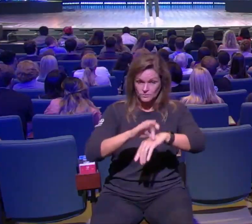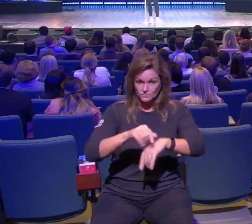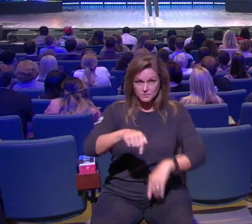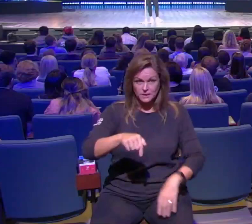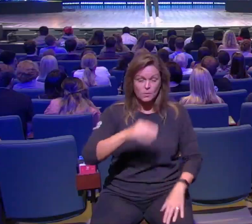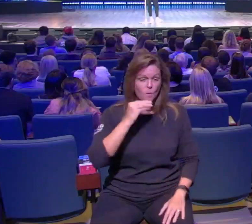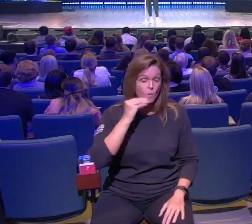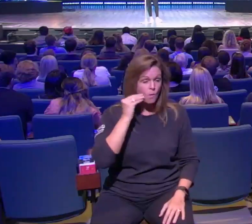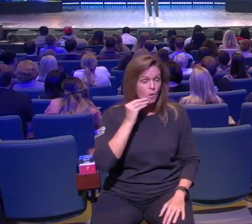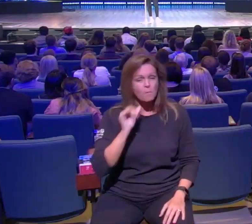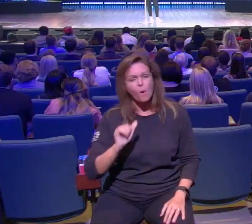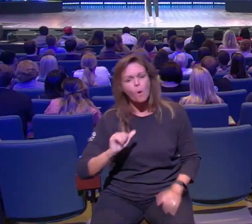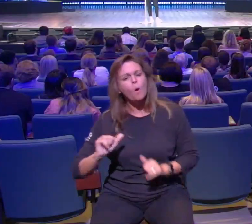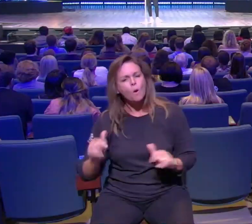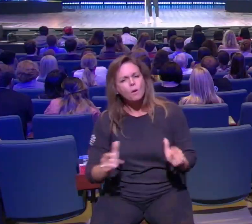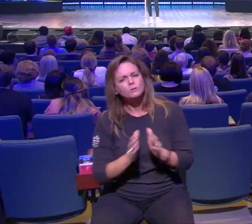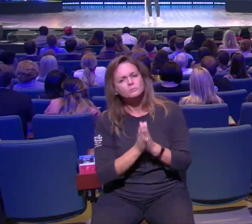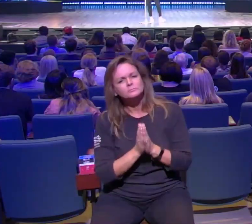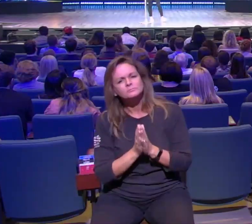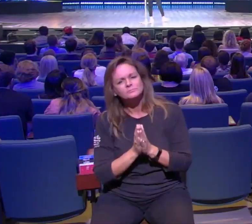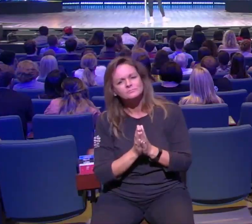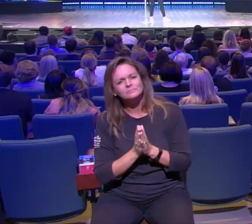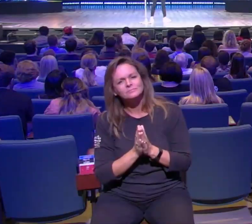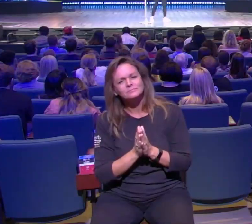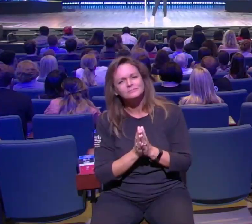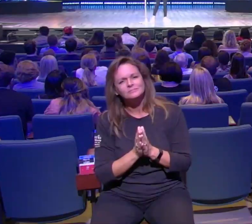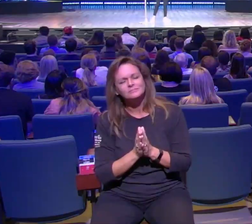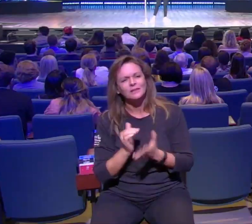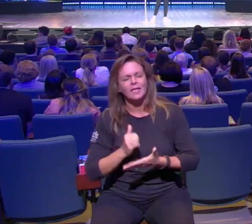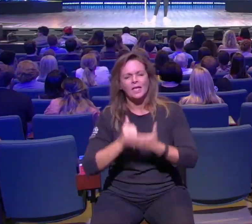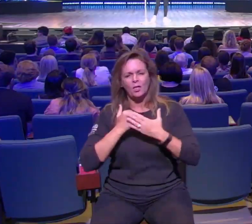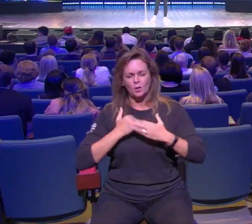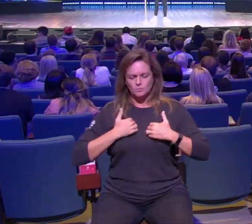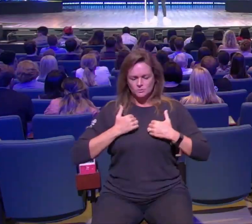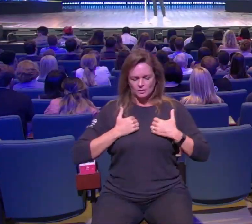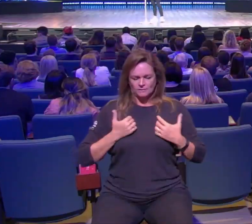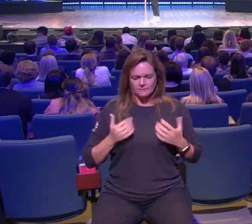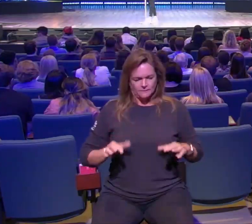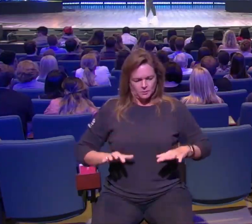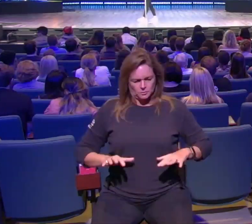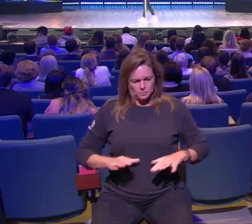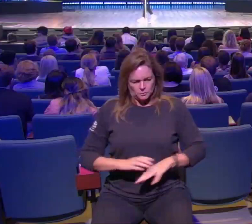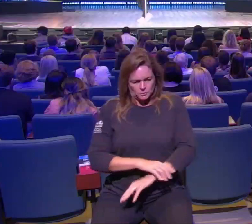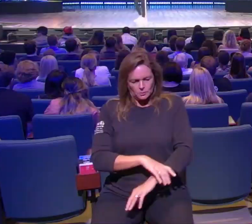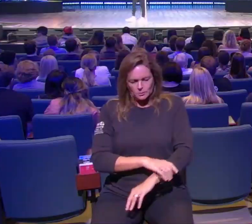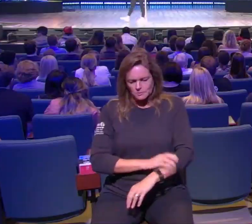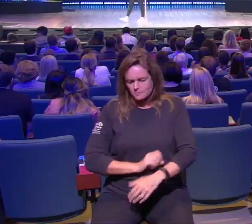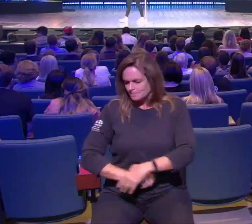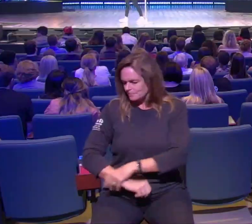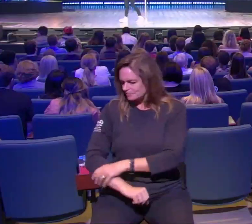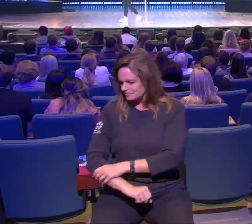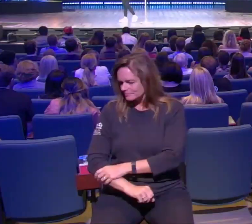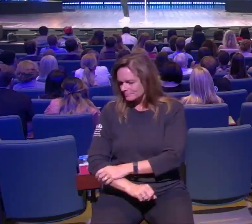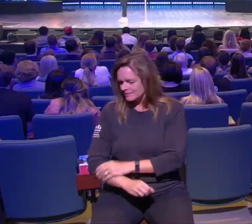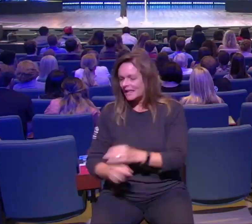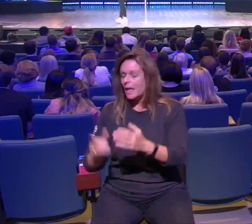that every one of you would get yourself and get your big